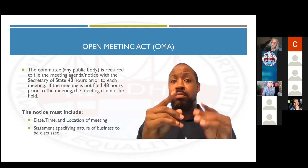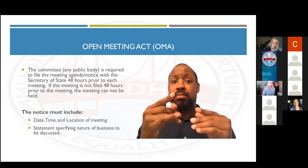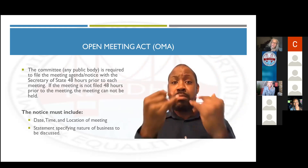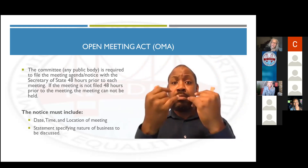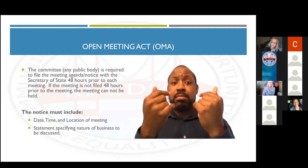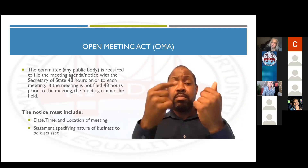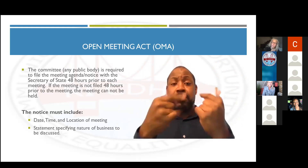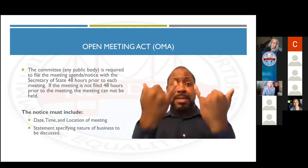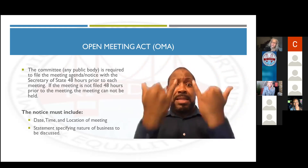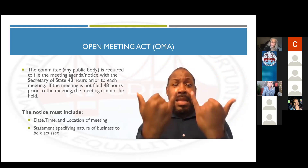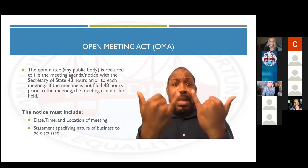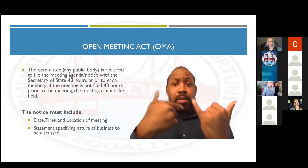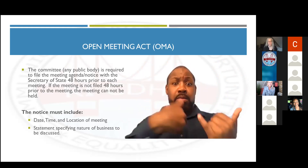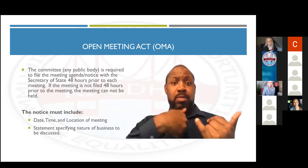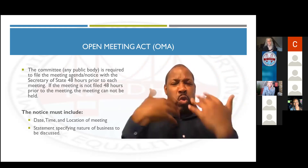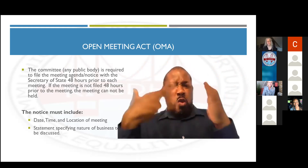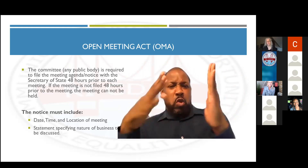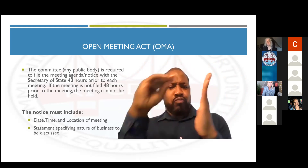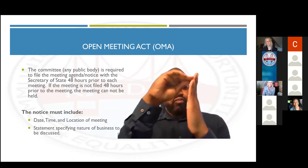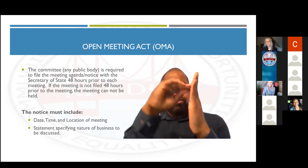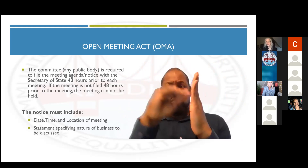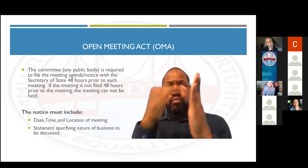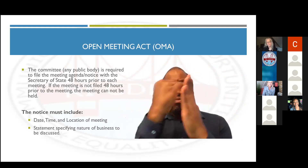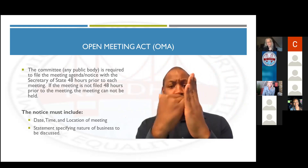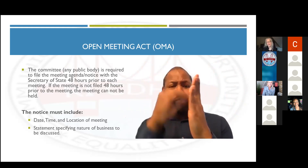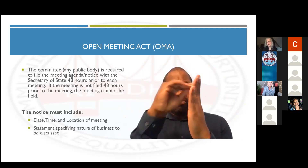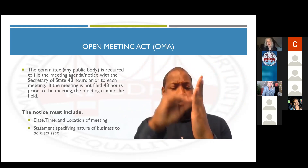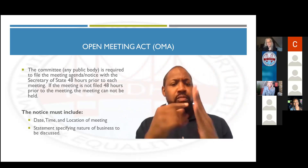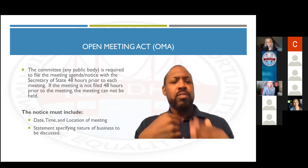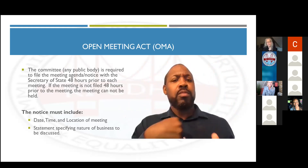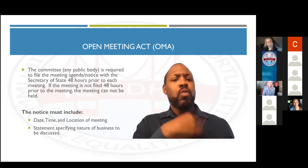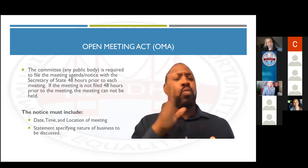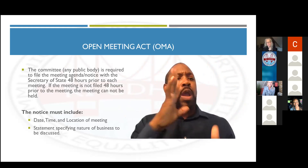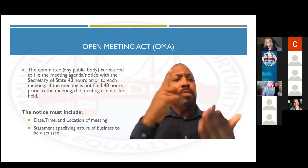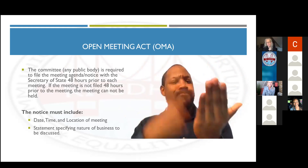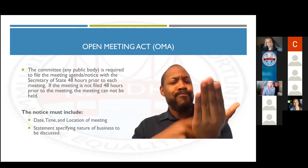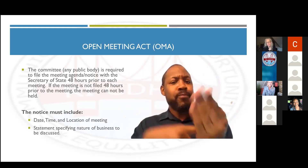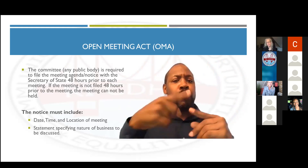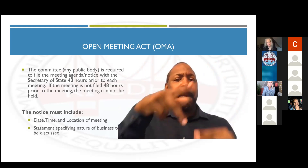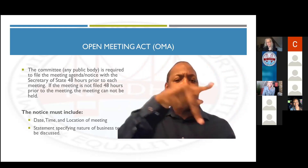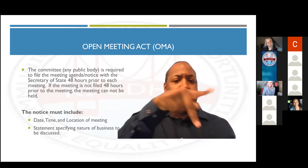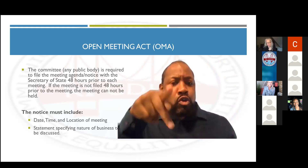specifying the nature of the business to be discussed. That has to be in the notice.